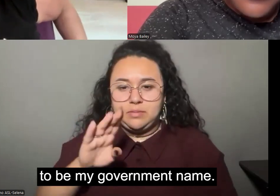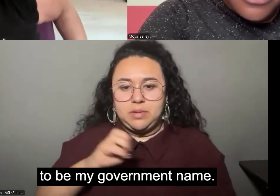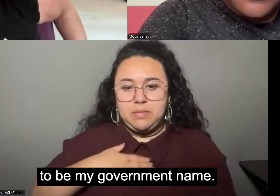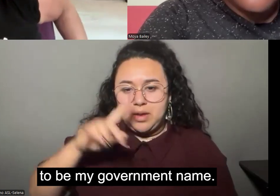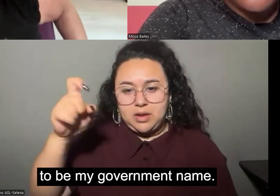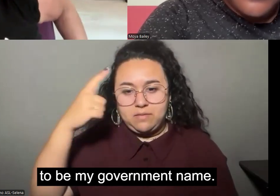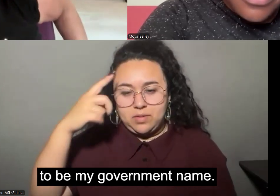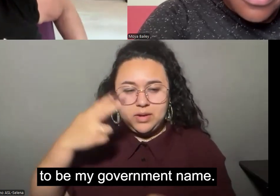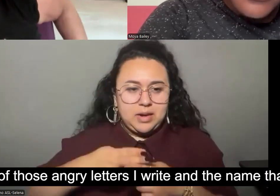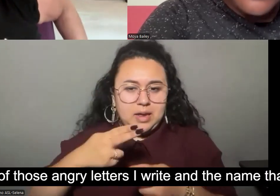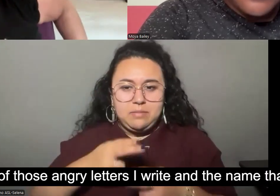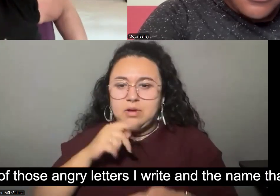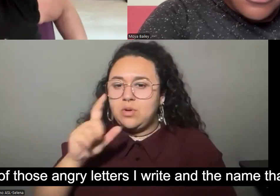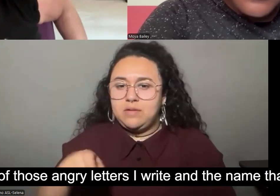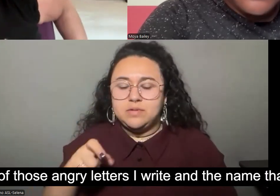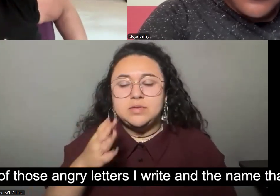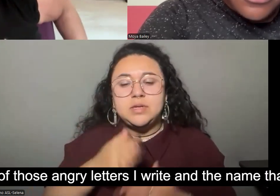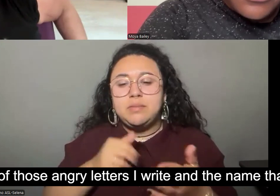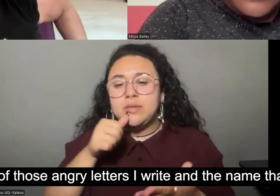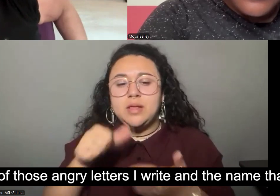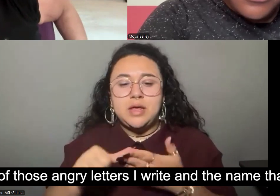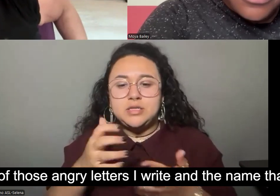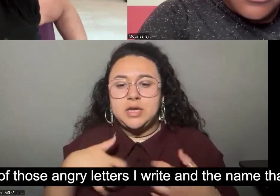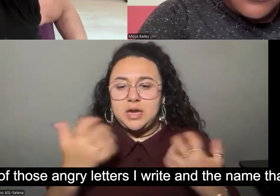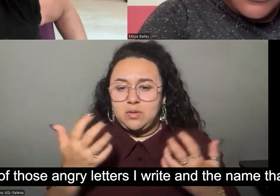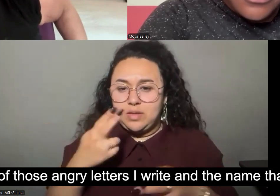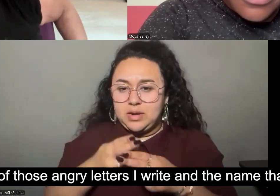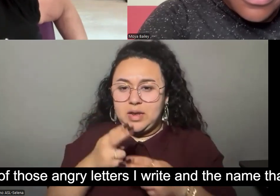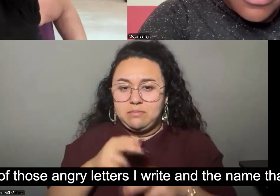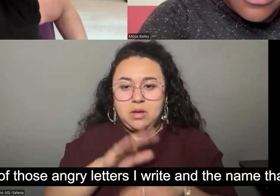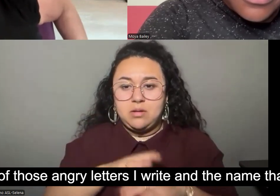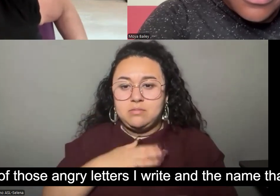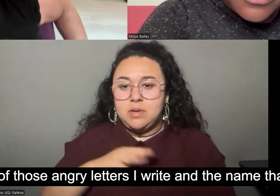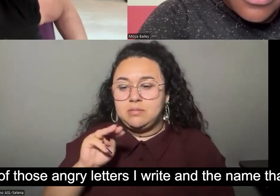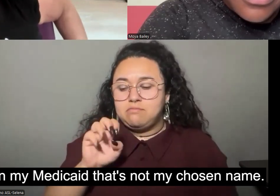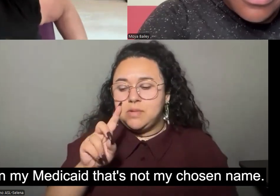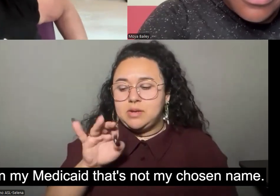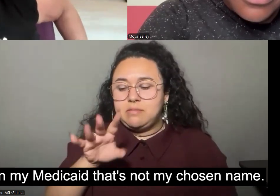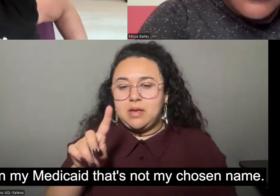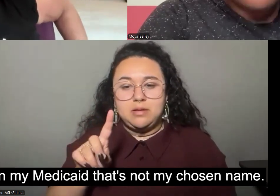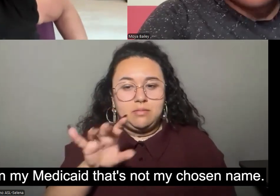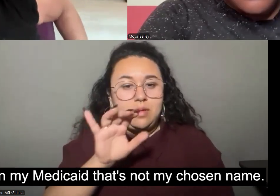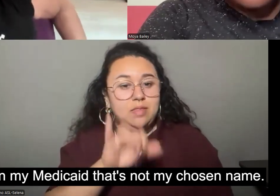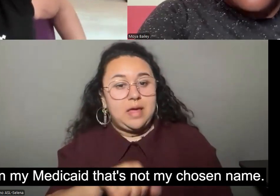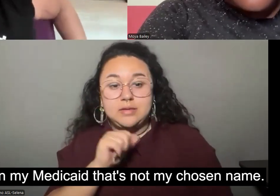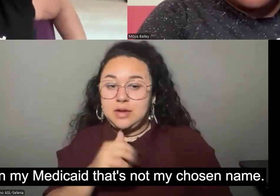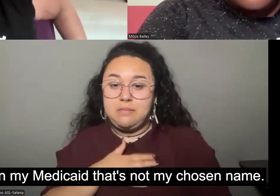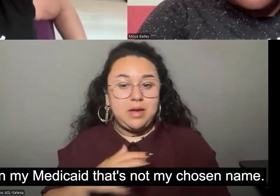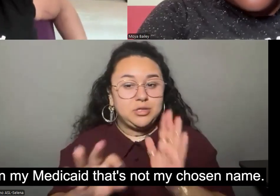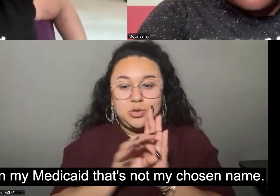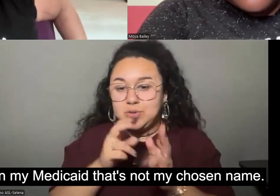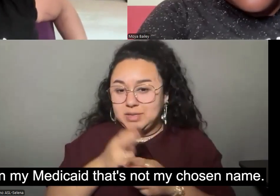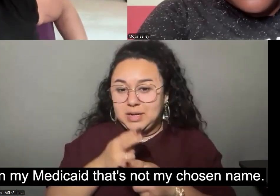don't. So some of those angry letters I write and the name that's on my Medicaid, that's not my chosen name. And I